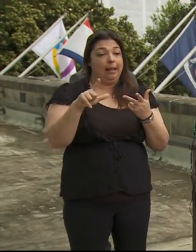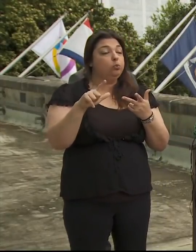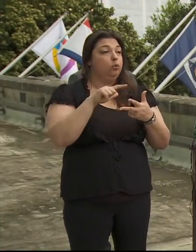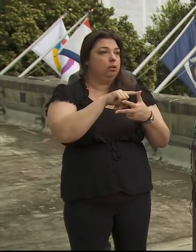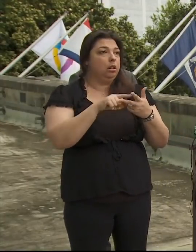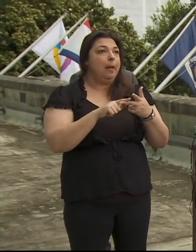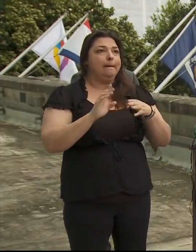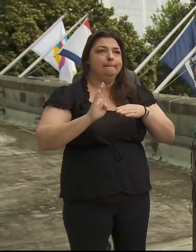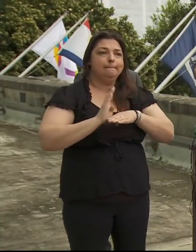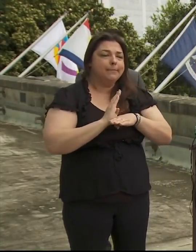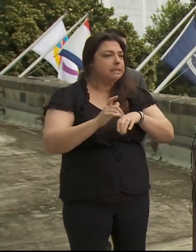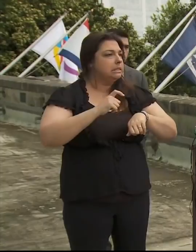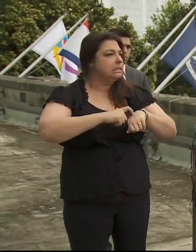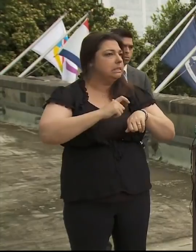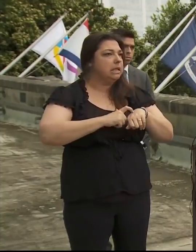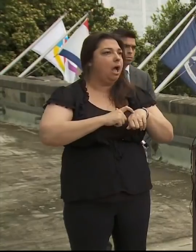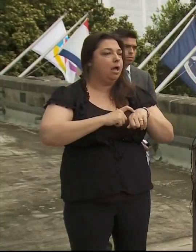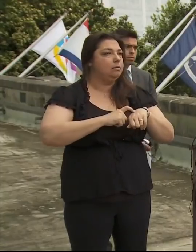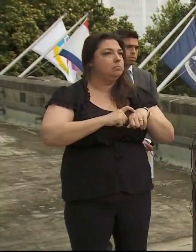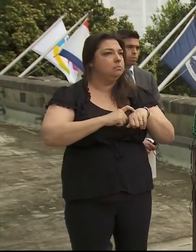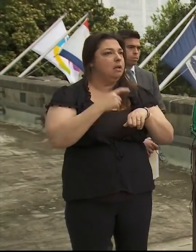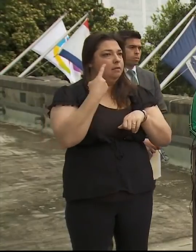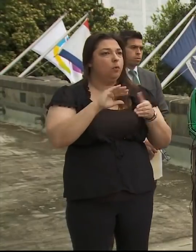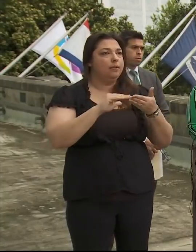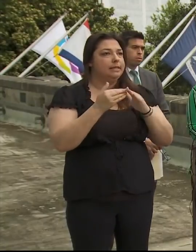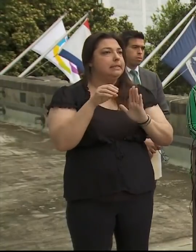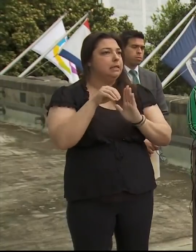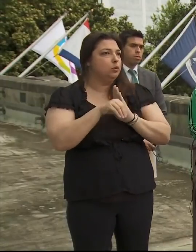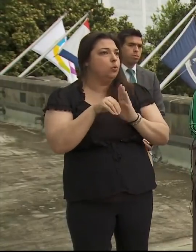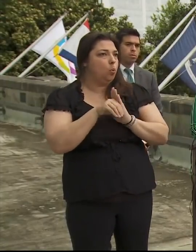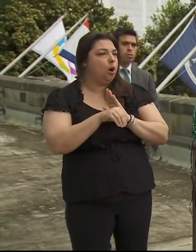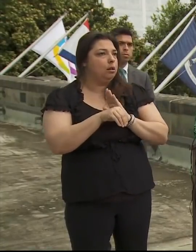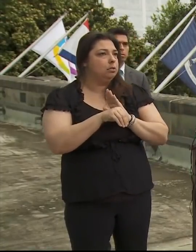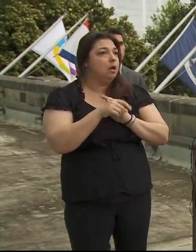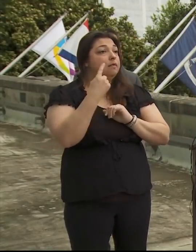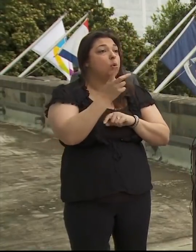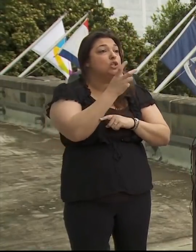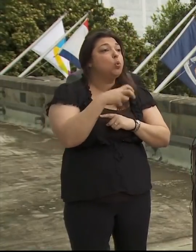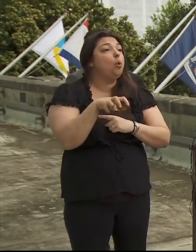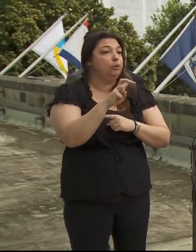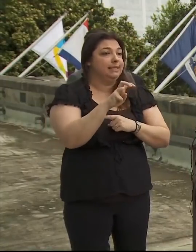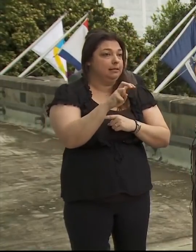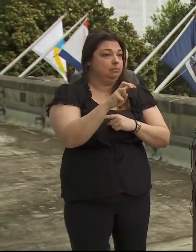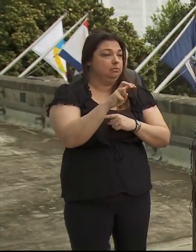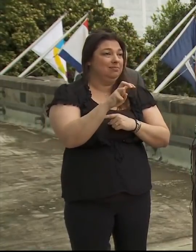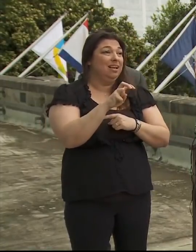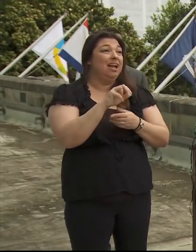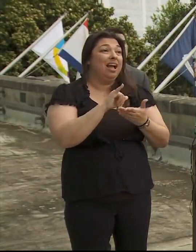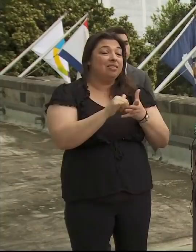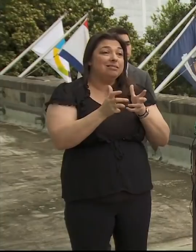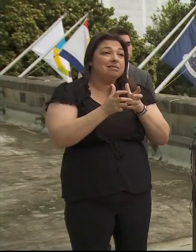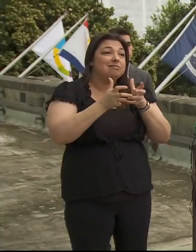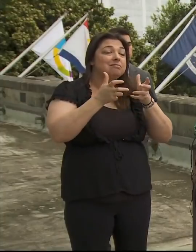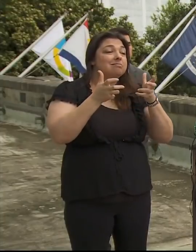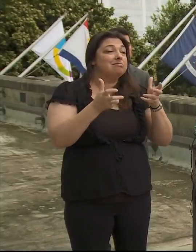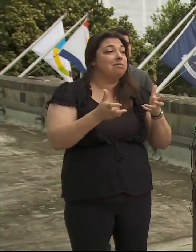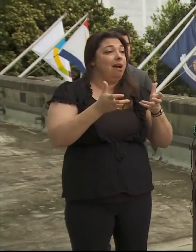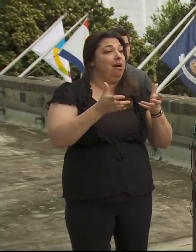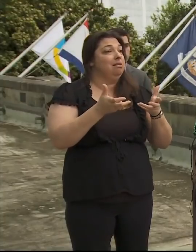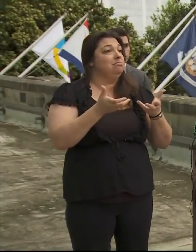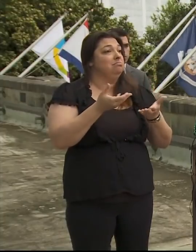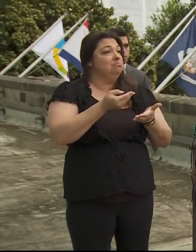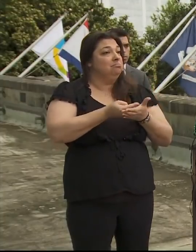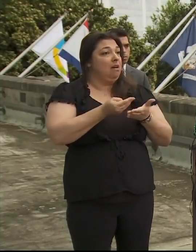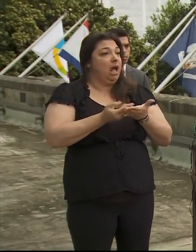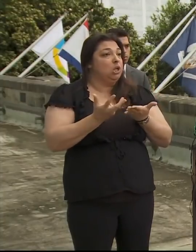the busiest times of the month for the city of New Orleans in terms of tourism, which provides a significant amount